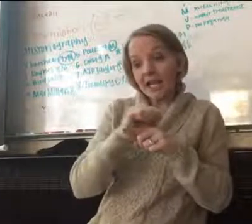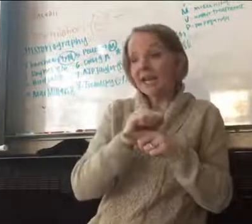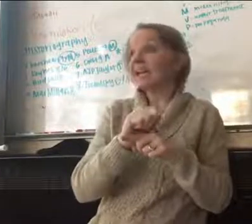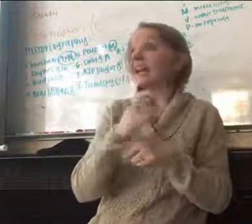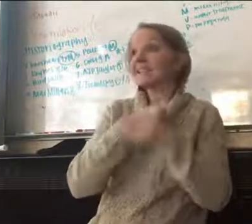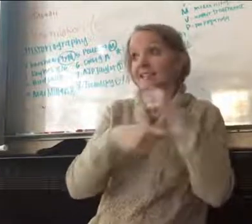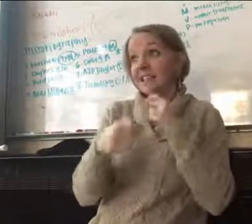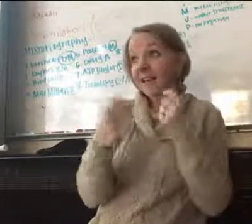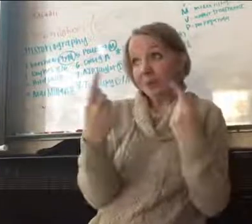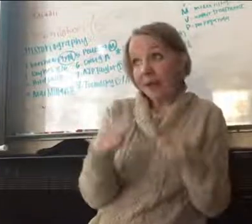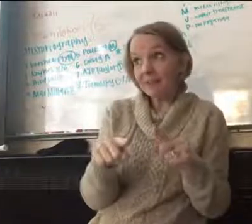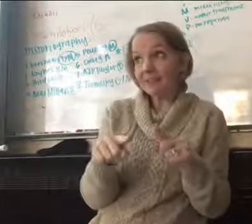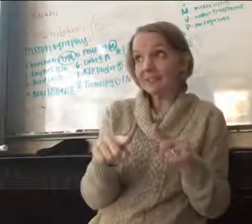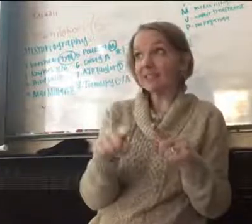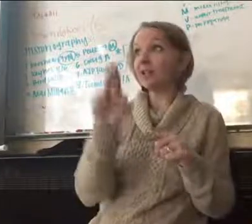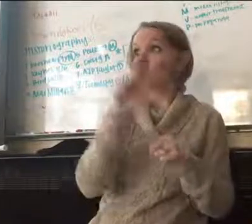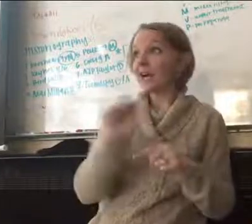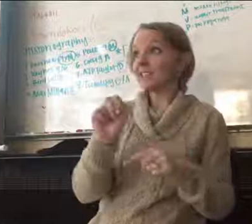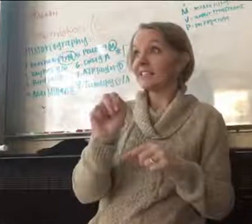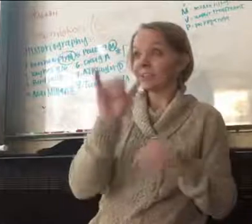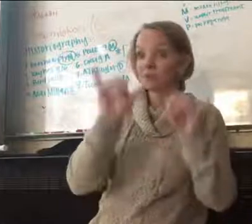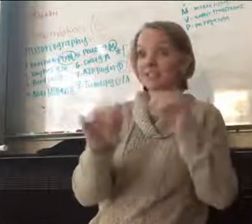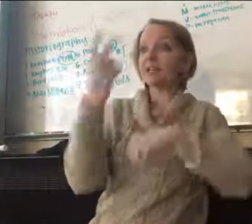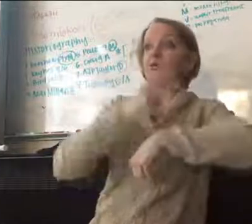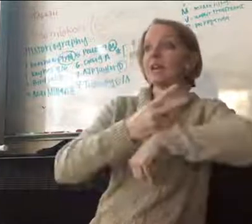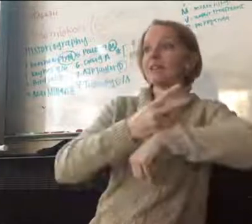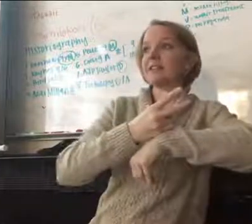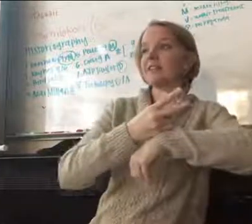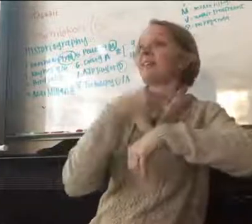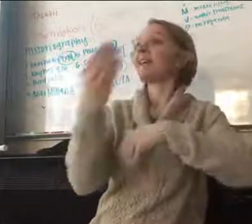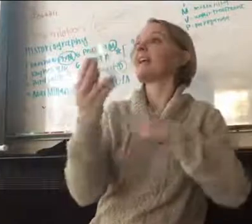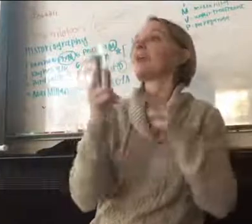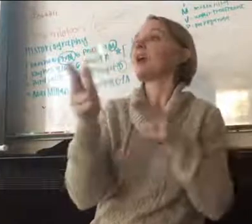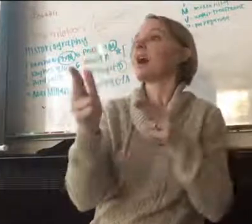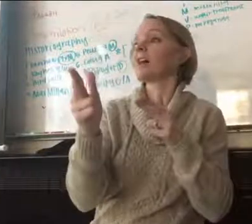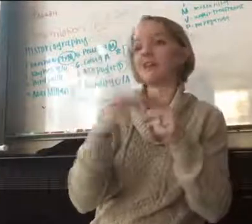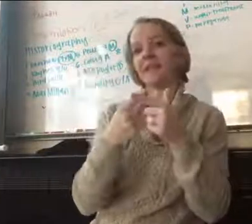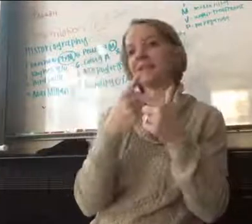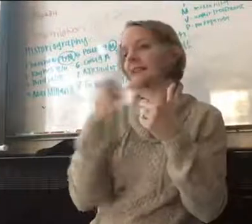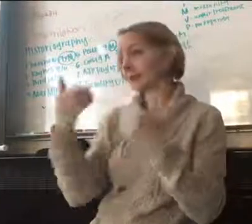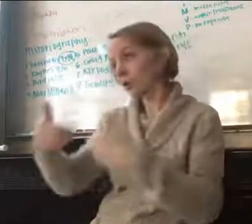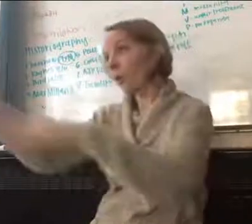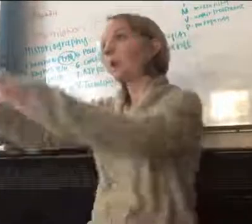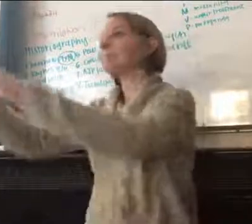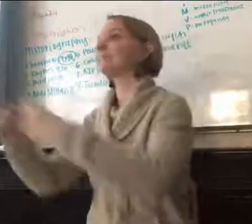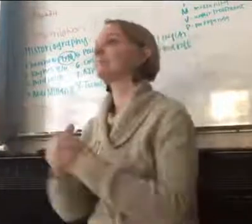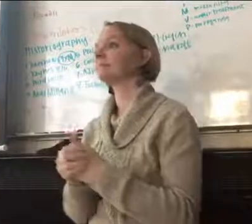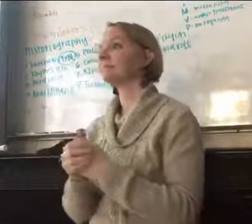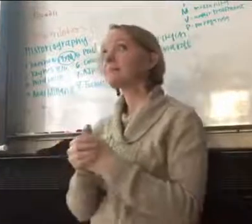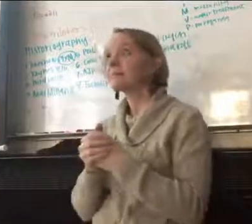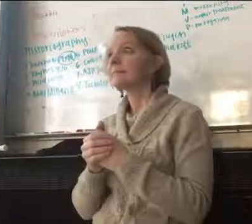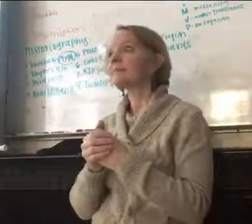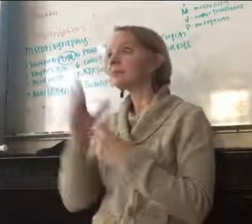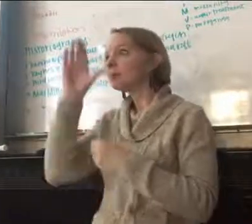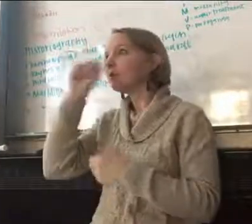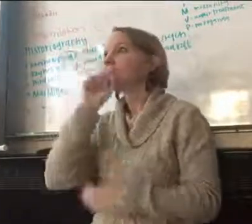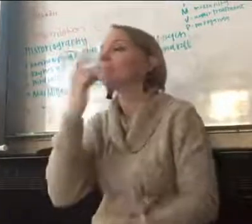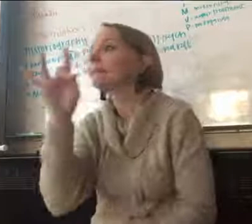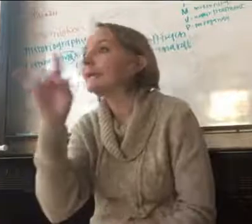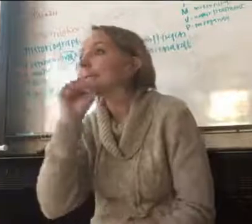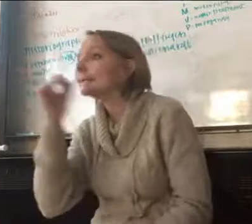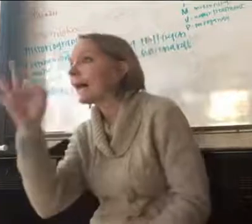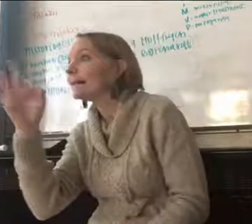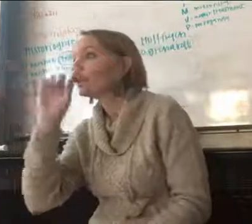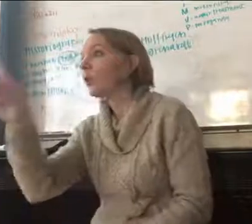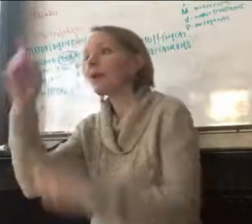for 2 days. They give you a gun. And they say, all right, go to the front lines. So you have all these 18, 19-year-old boys going to the